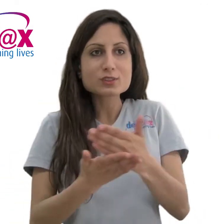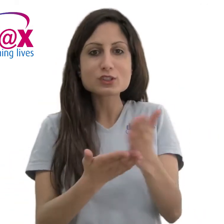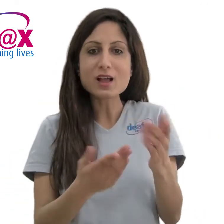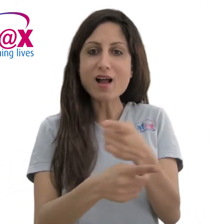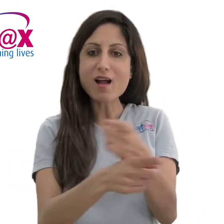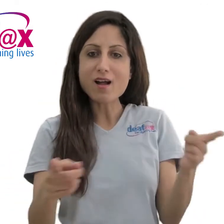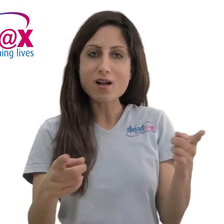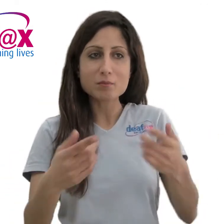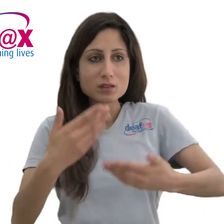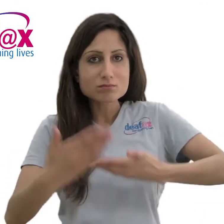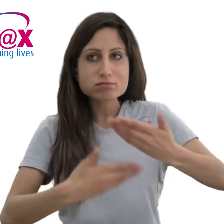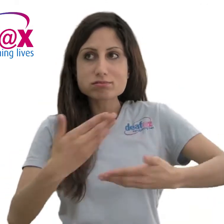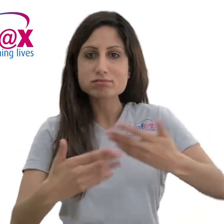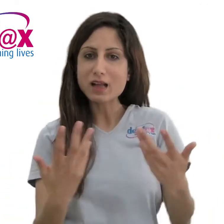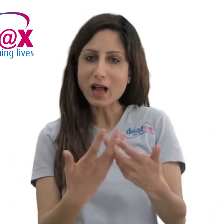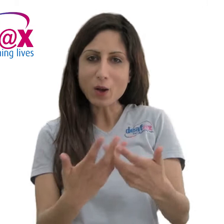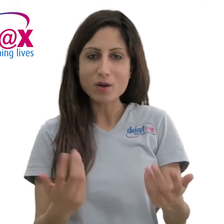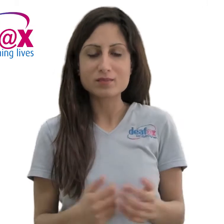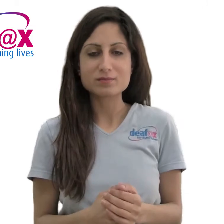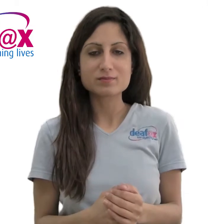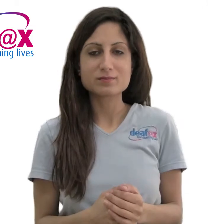And I'm always keen to pass on this love to others.